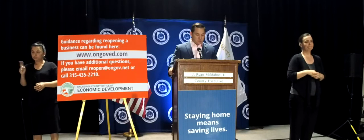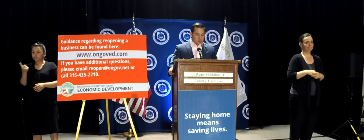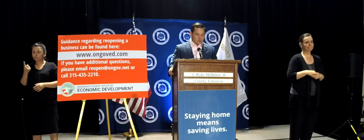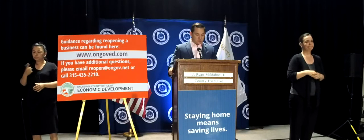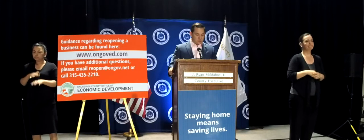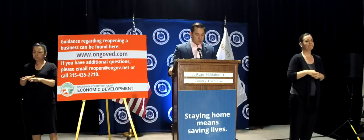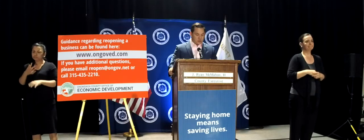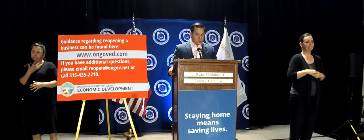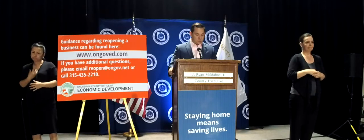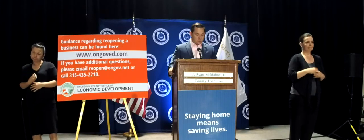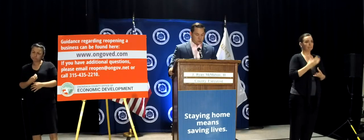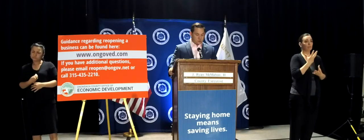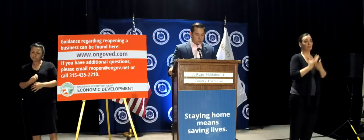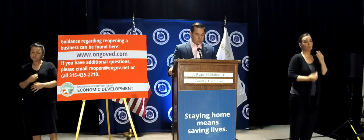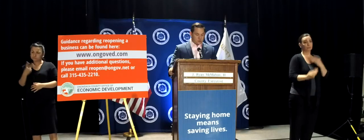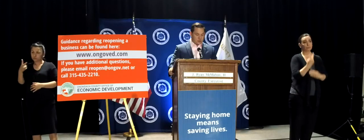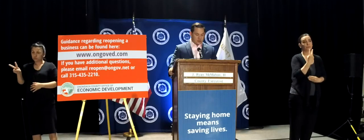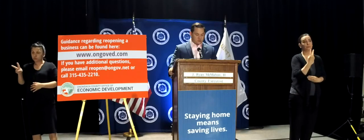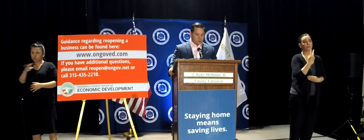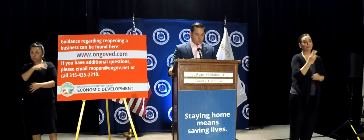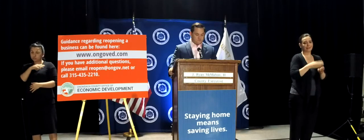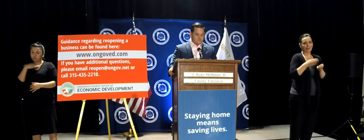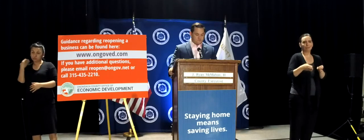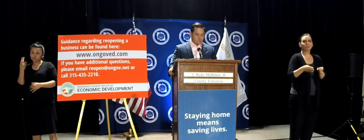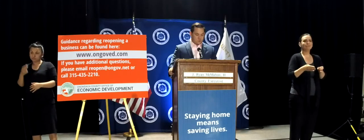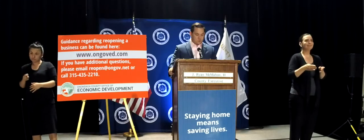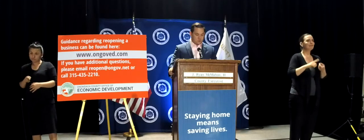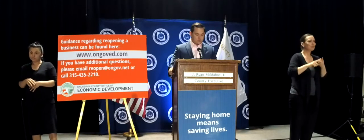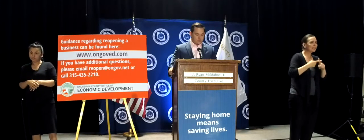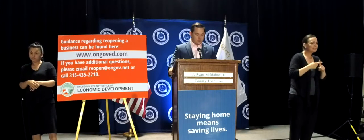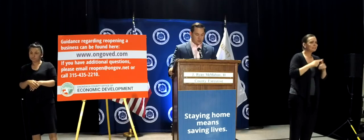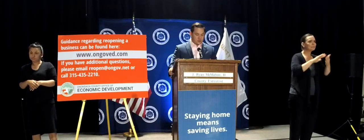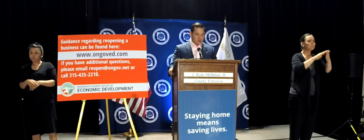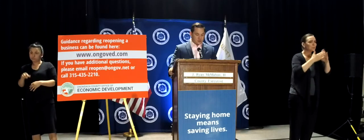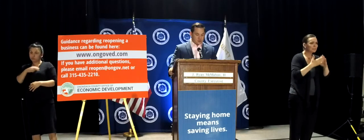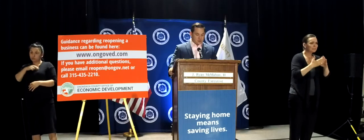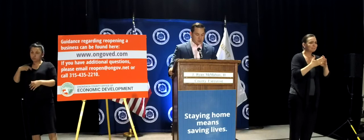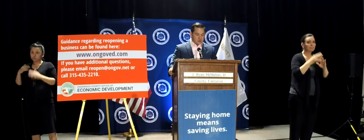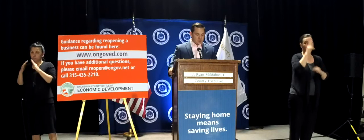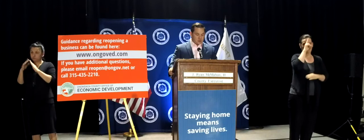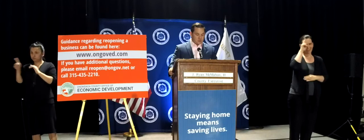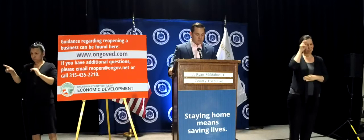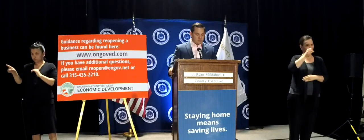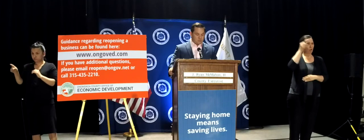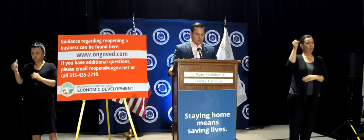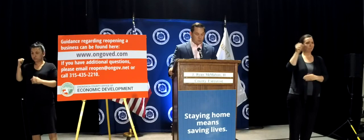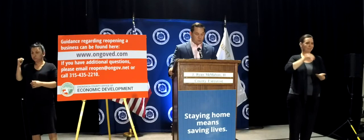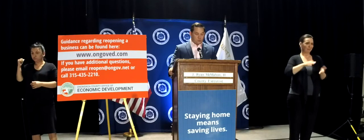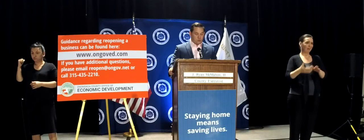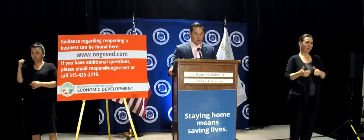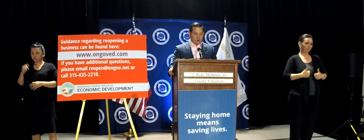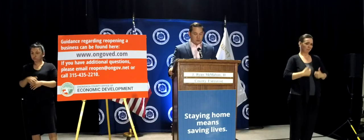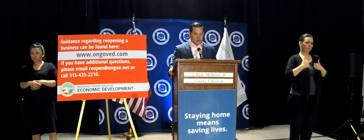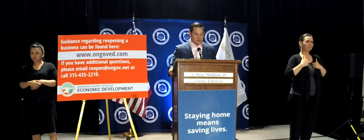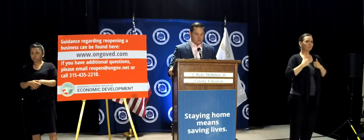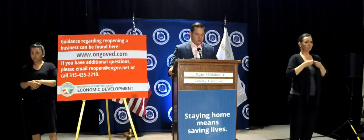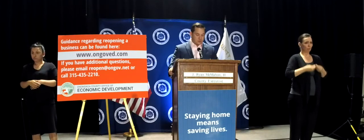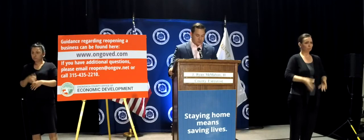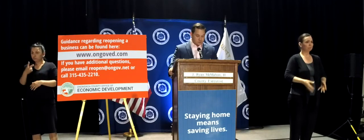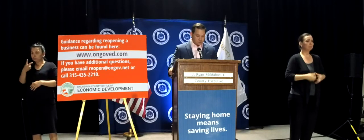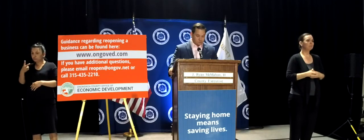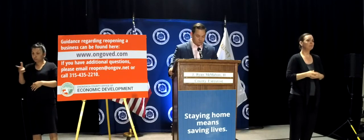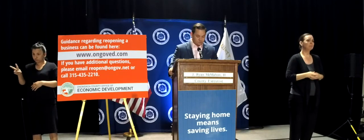we have lost two neighbors in the hospital yesterday. Both were